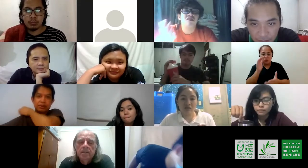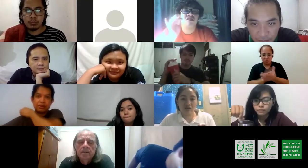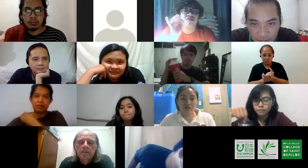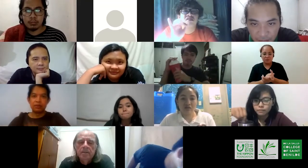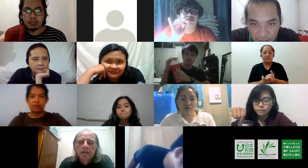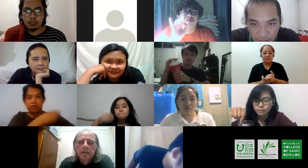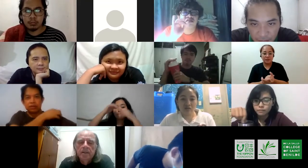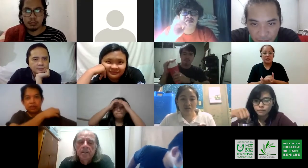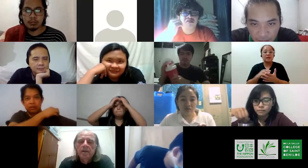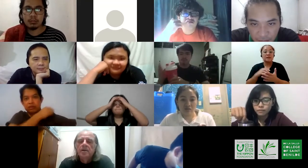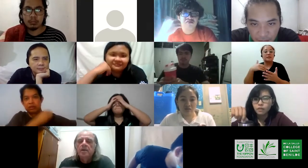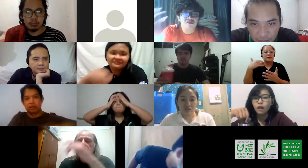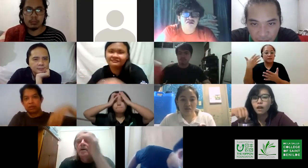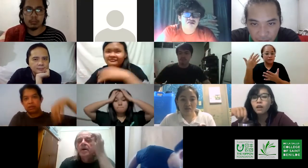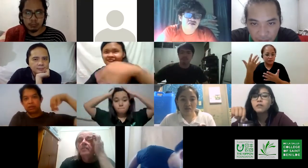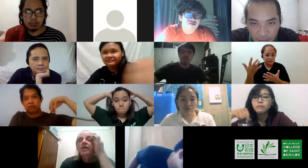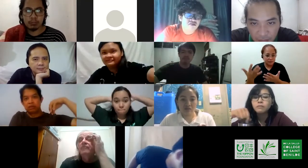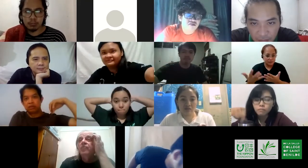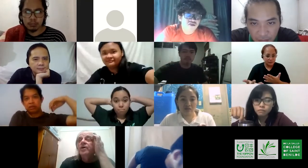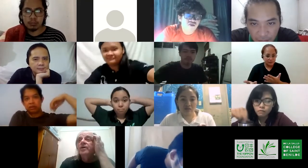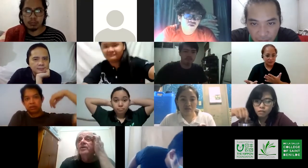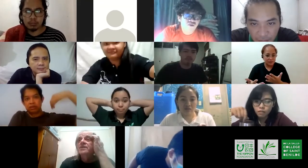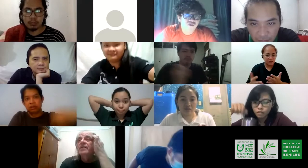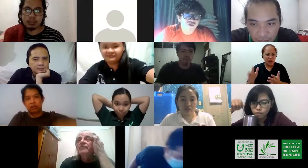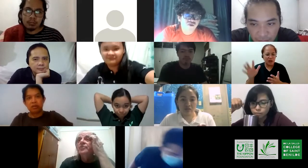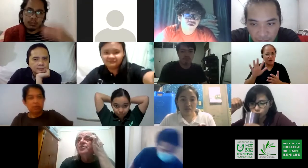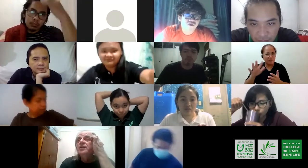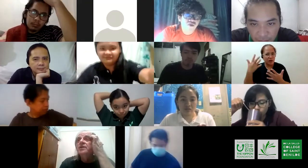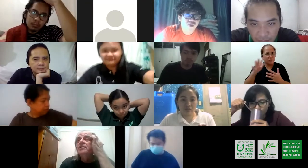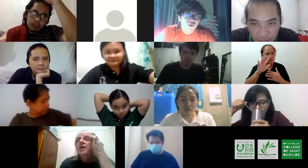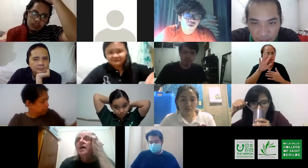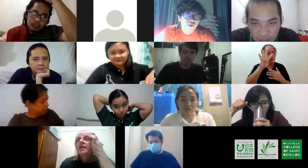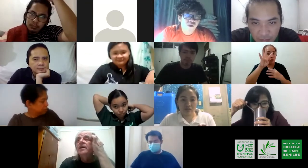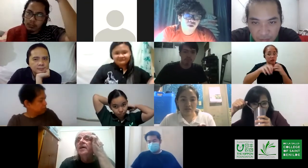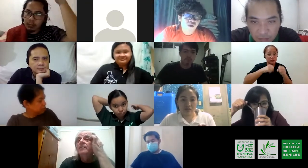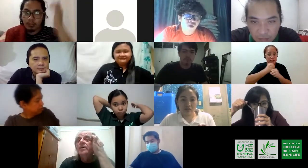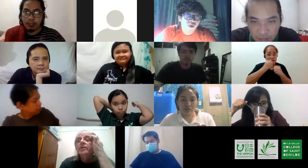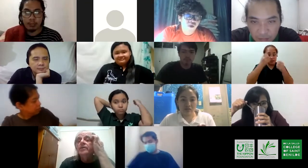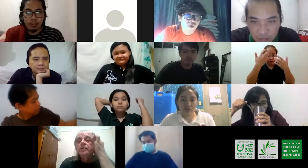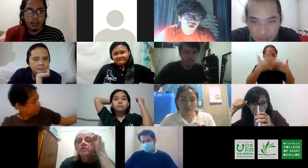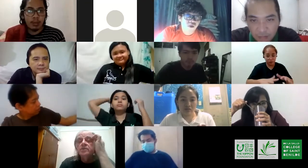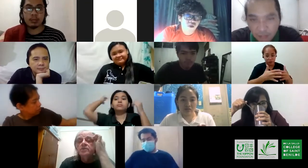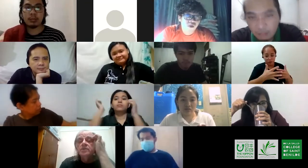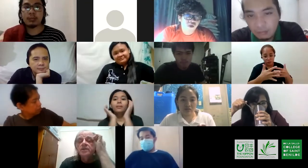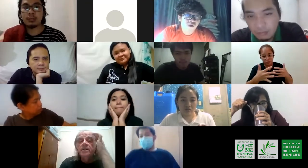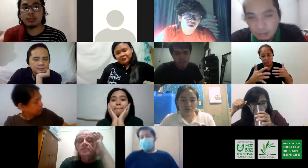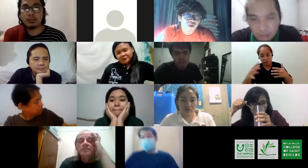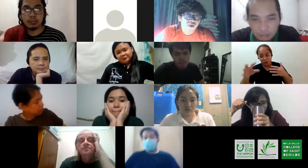then about 4 years after she died, he got married to Susan Dennison.